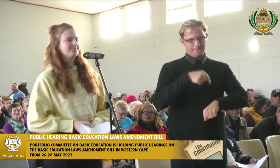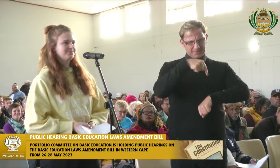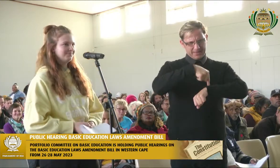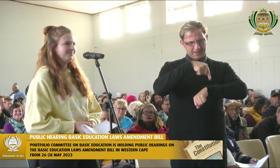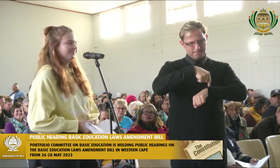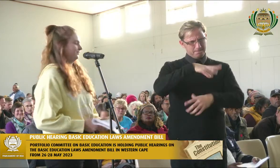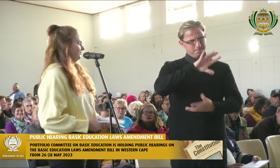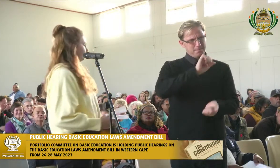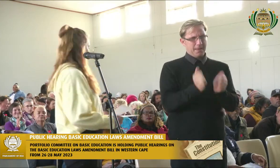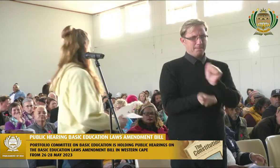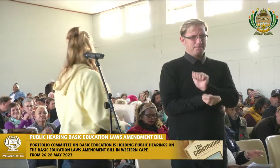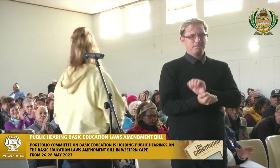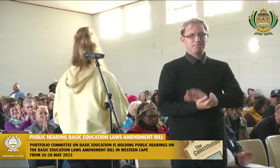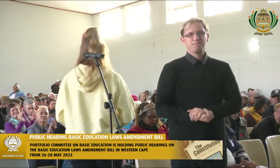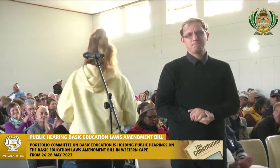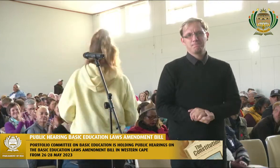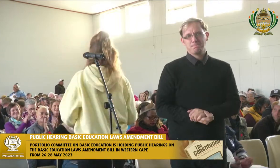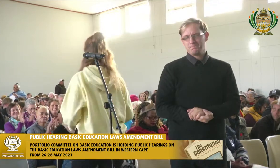Thank you for your time.